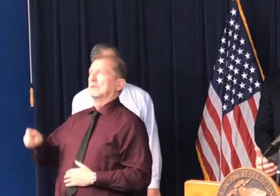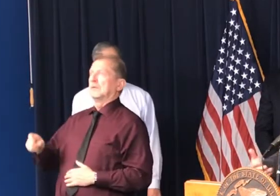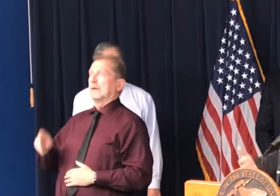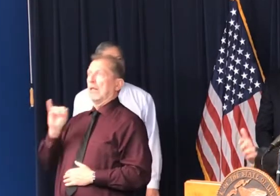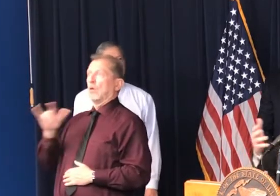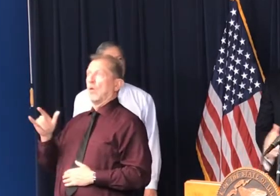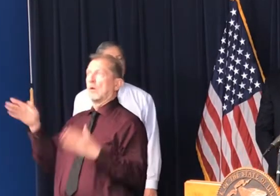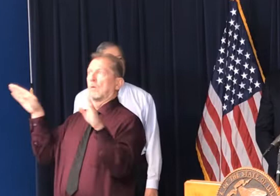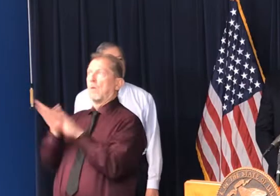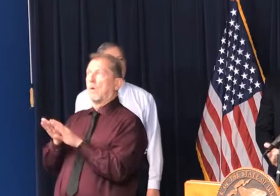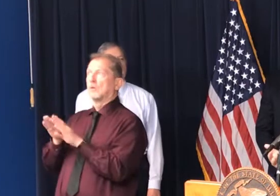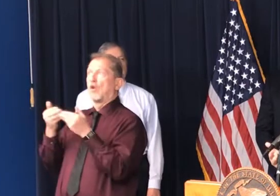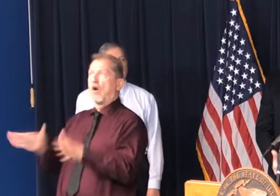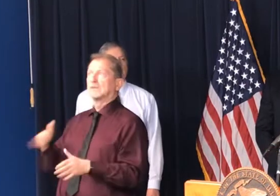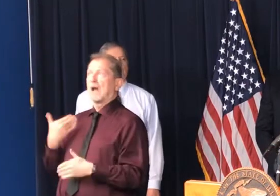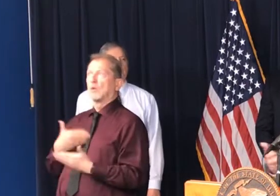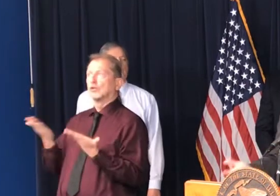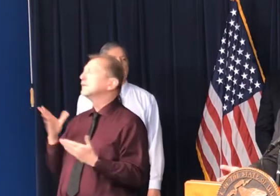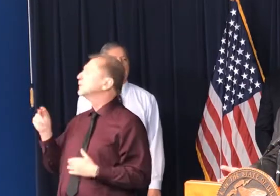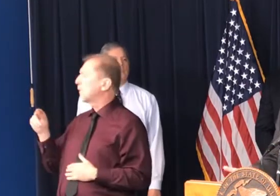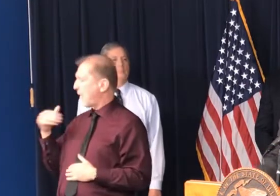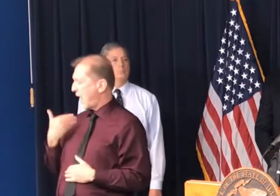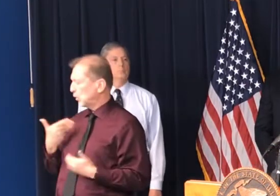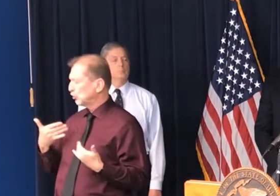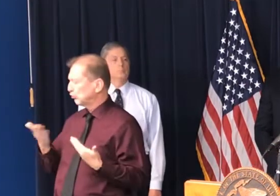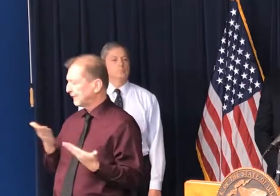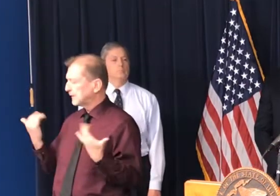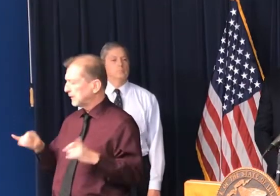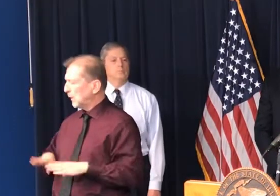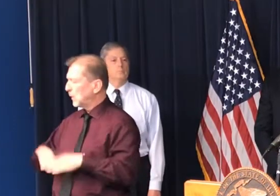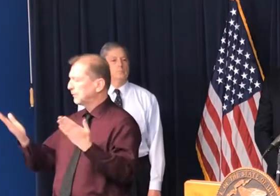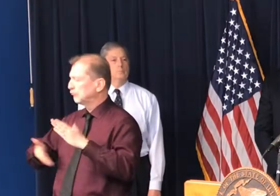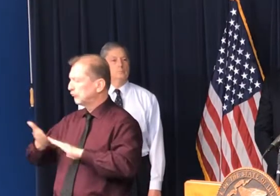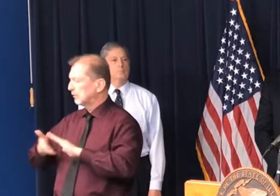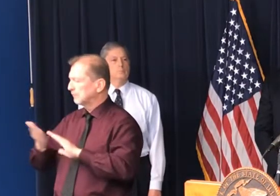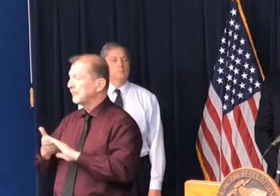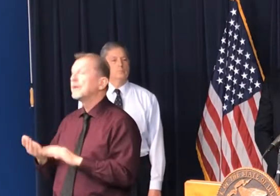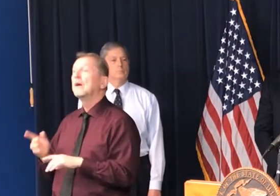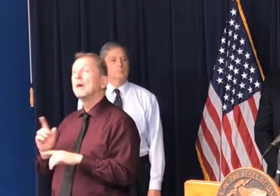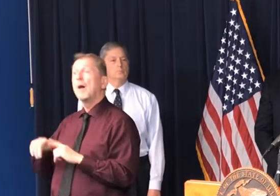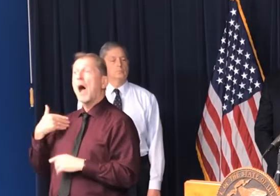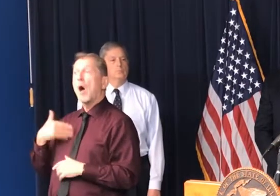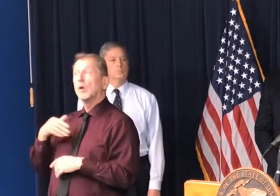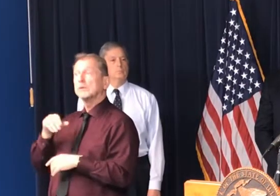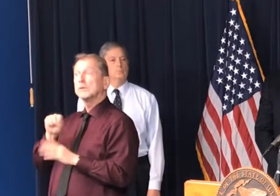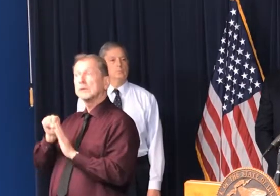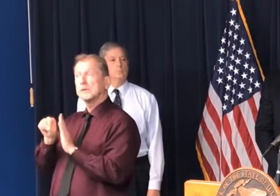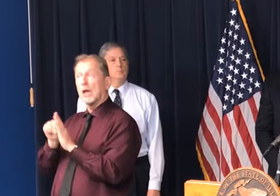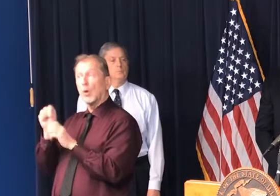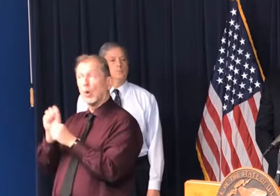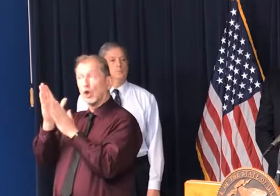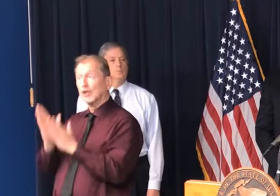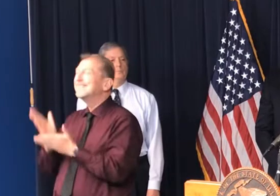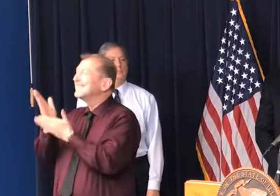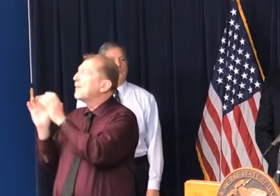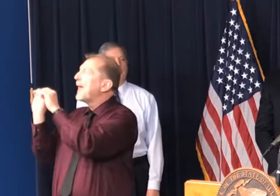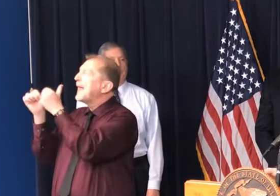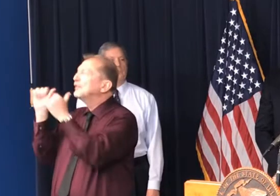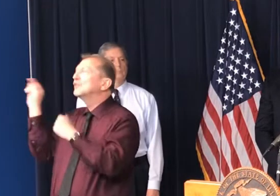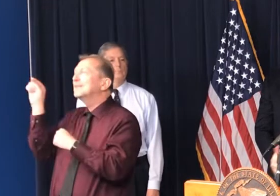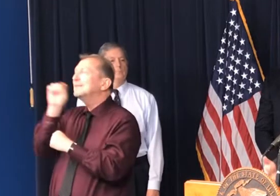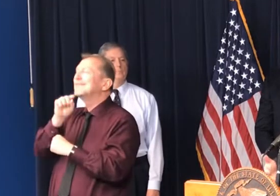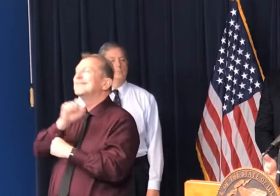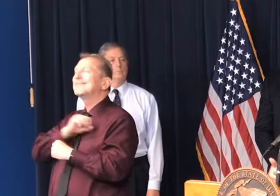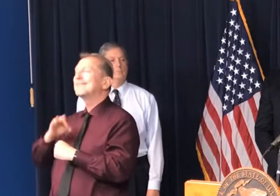Mind you, as you know, there are state employees who are at home. We have a lower staff level in many